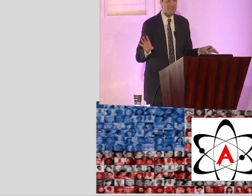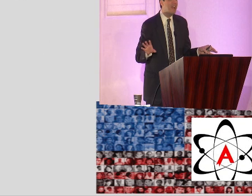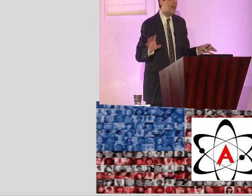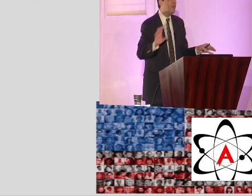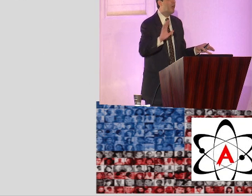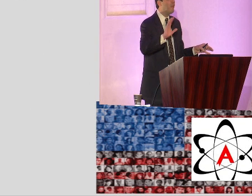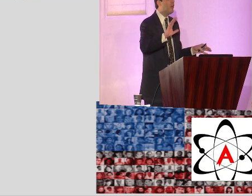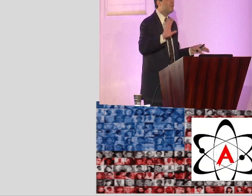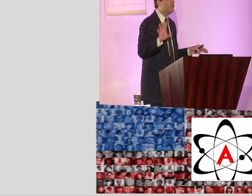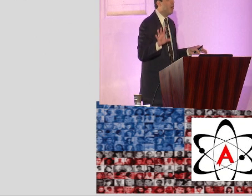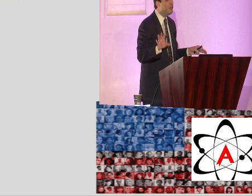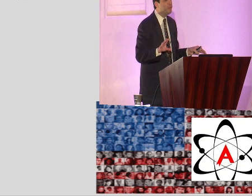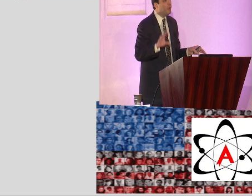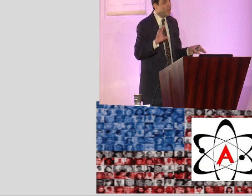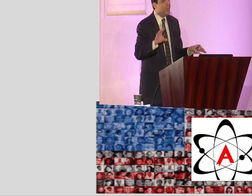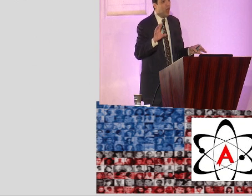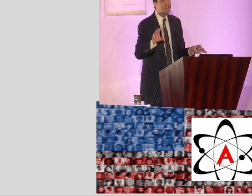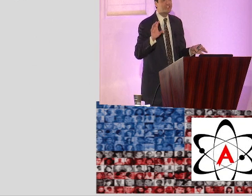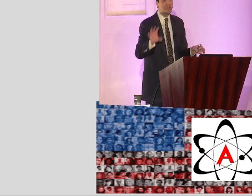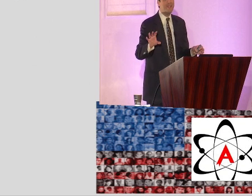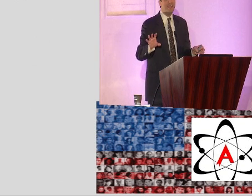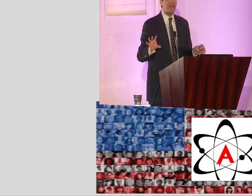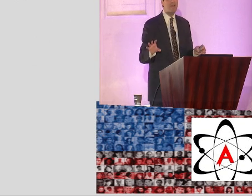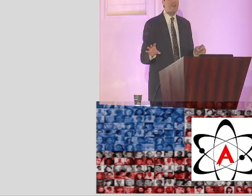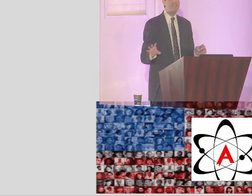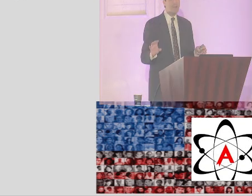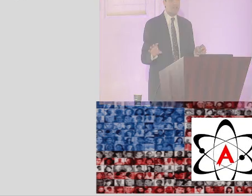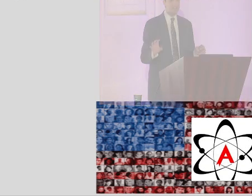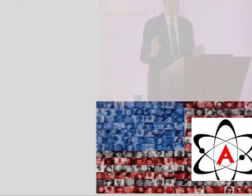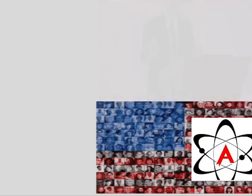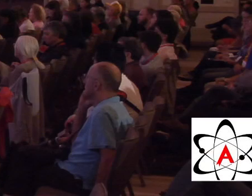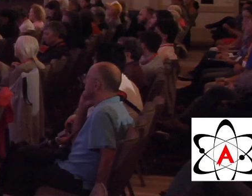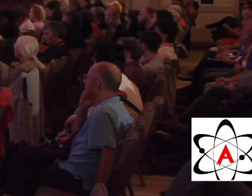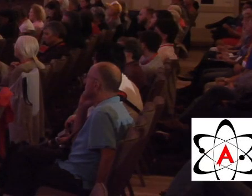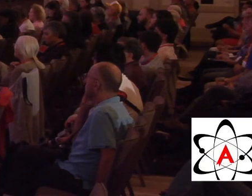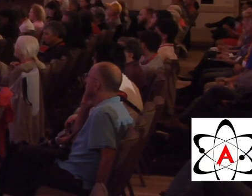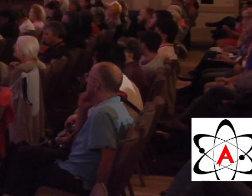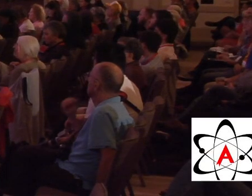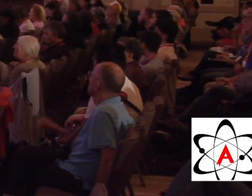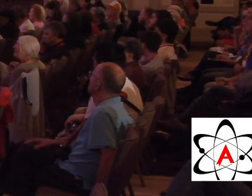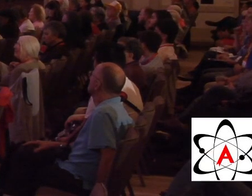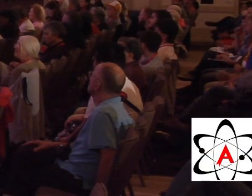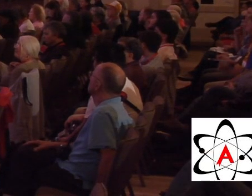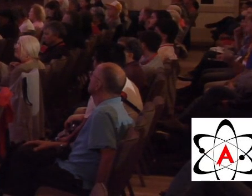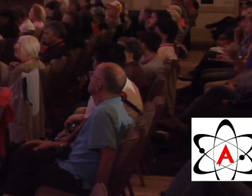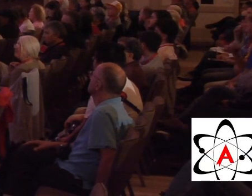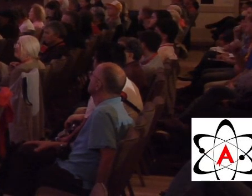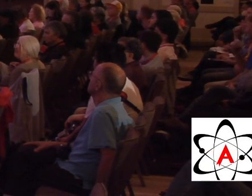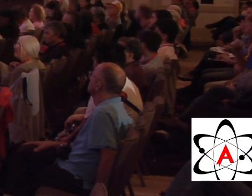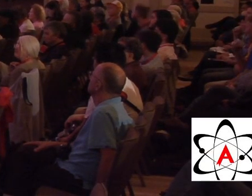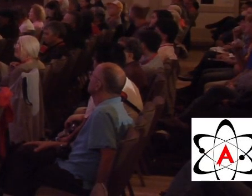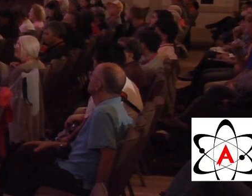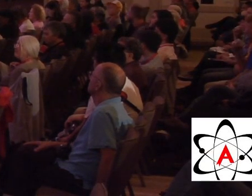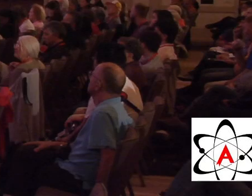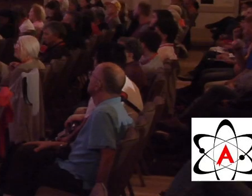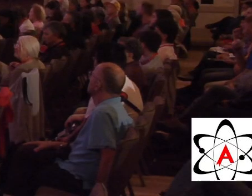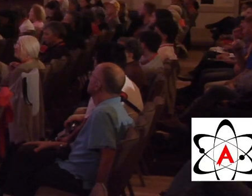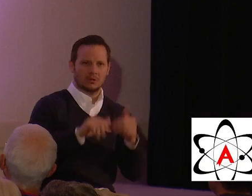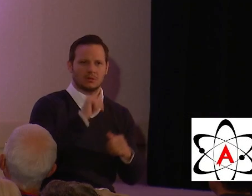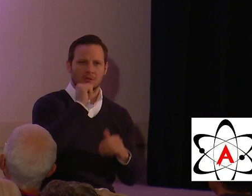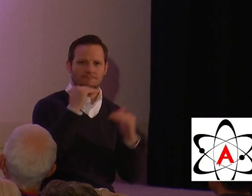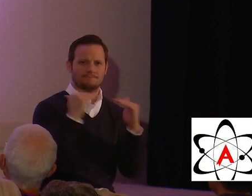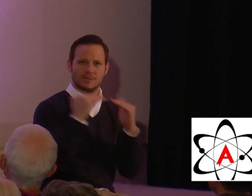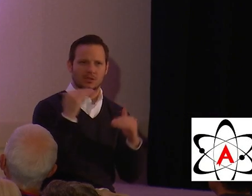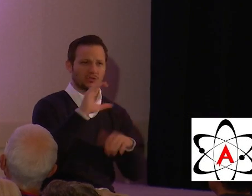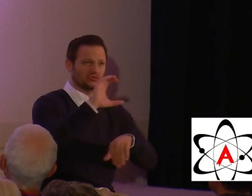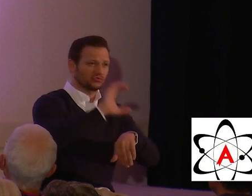IRS. I don't know if all of you know this, but we are suing the IRS. Eric is going to be talking about this, to get rid of the unfair tax breaks for